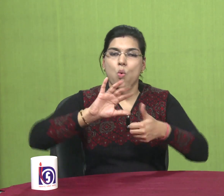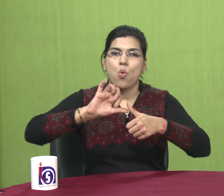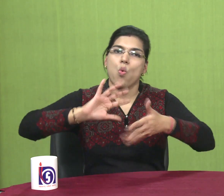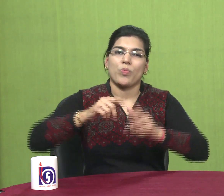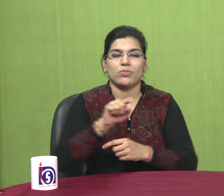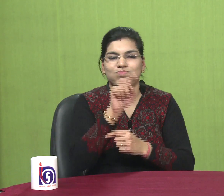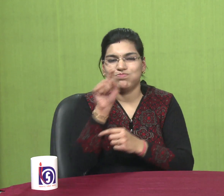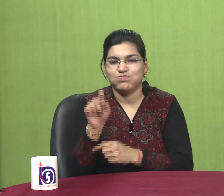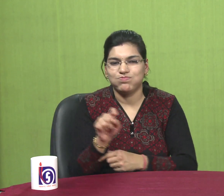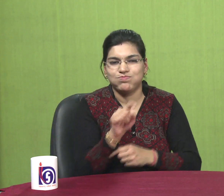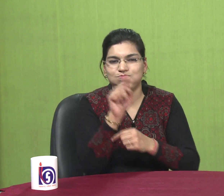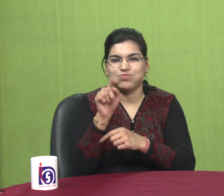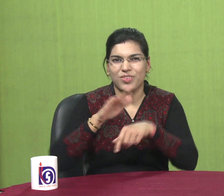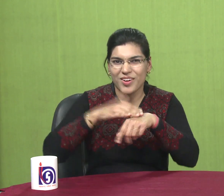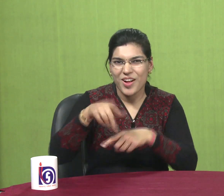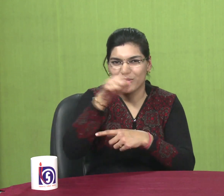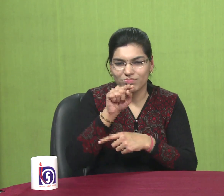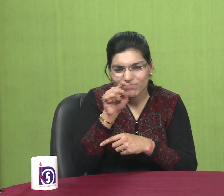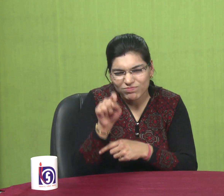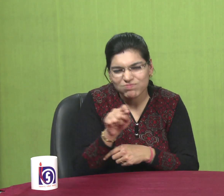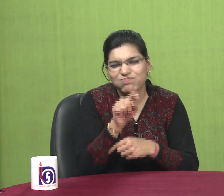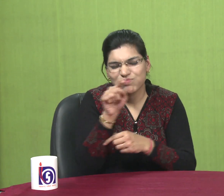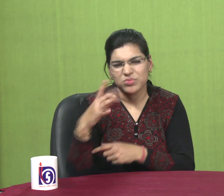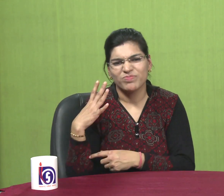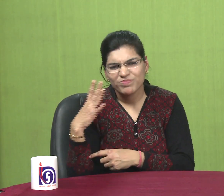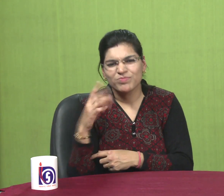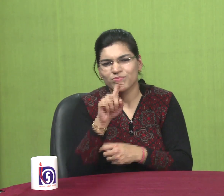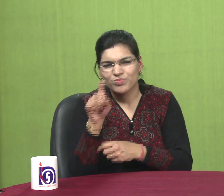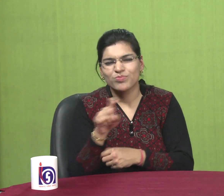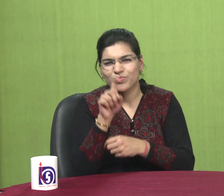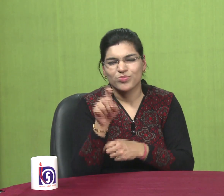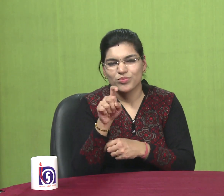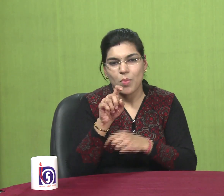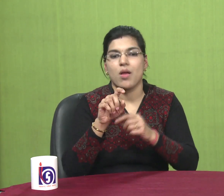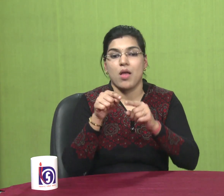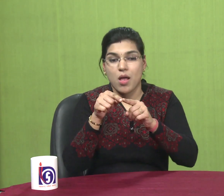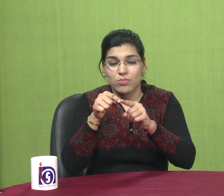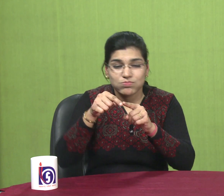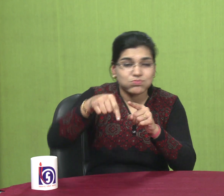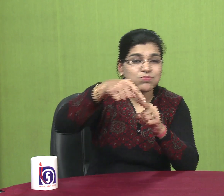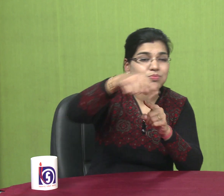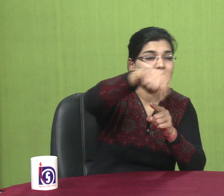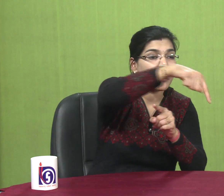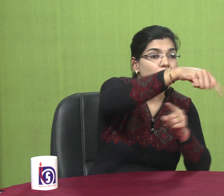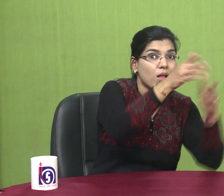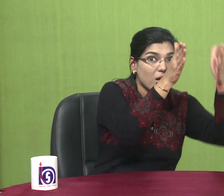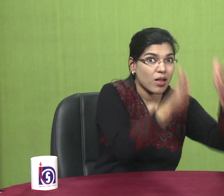Whenever you put a URL in the browser, it goes to request to the web server and it